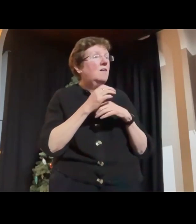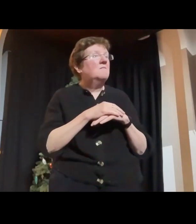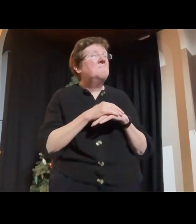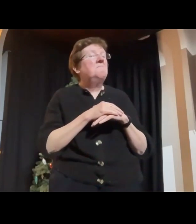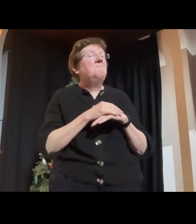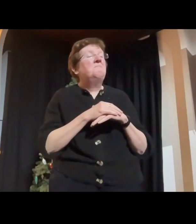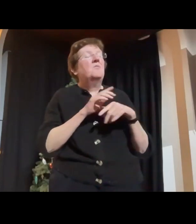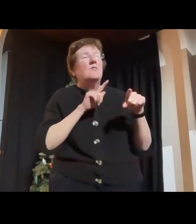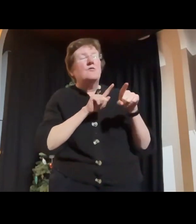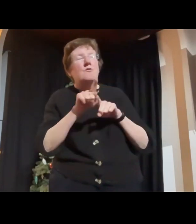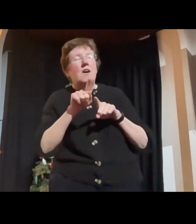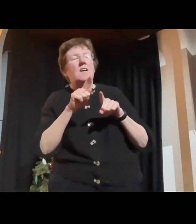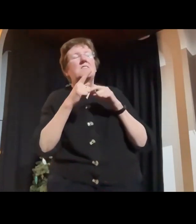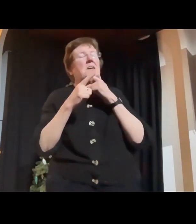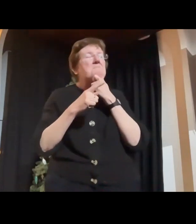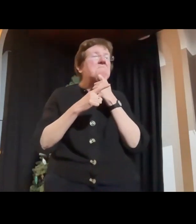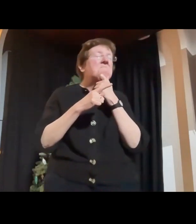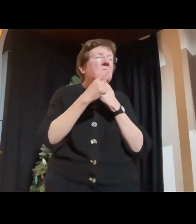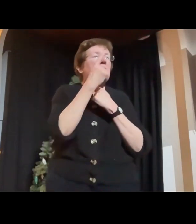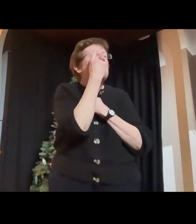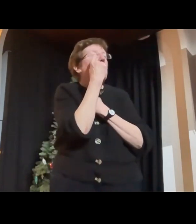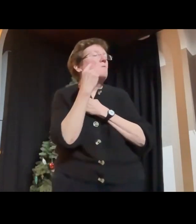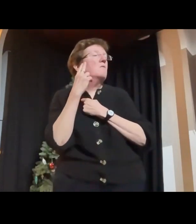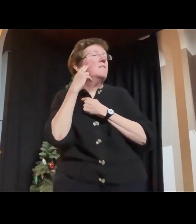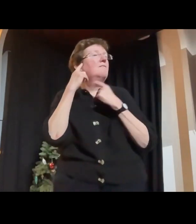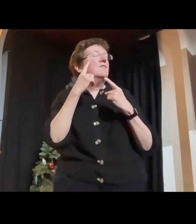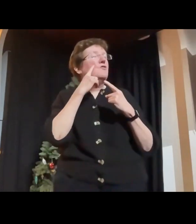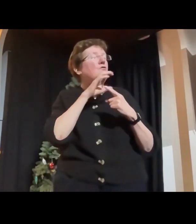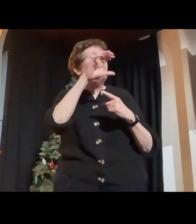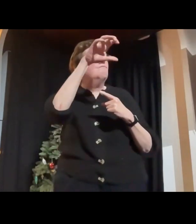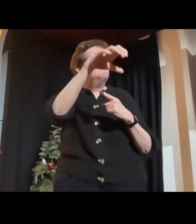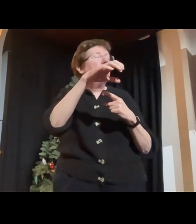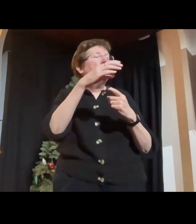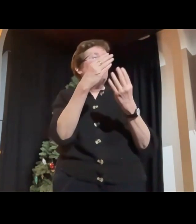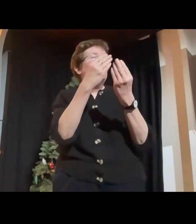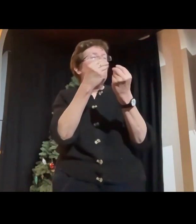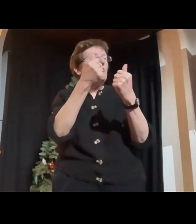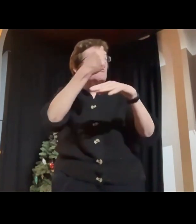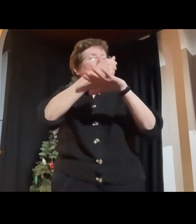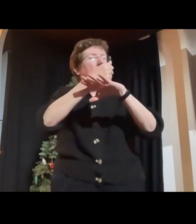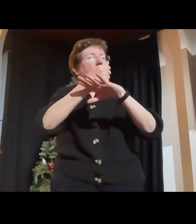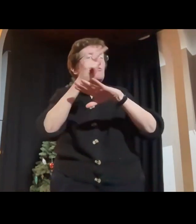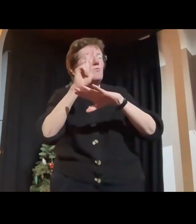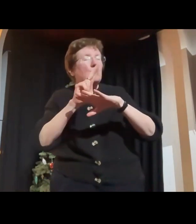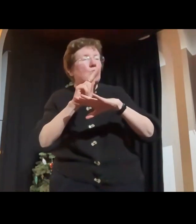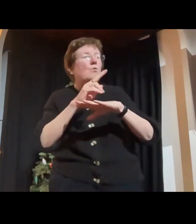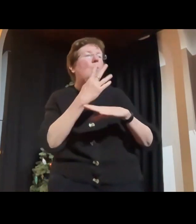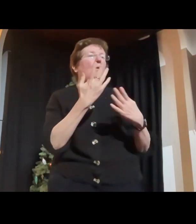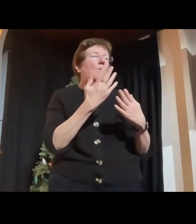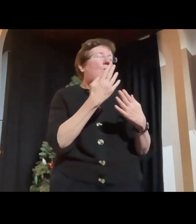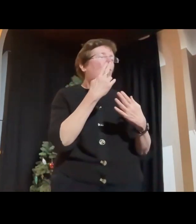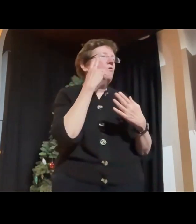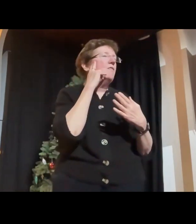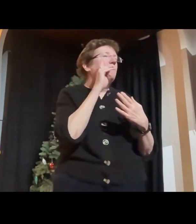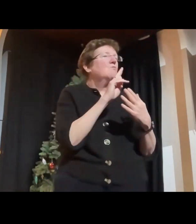And GTCS have listened well to us, but they're thinking about that potential for deaf teachers to go into a resource